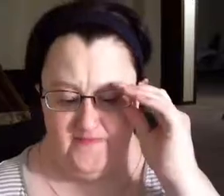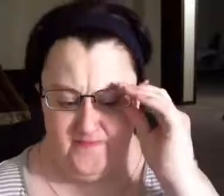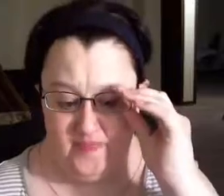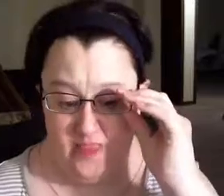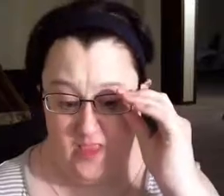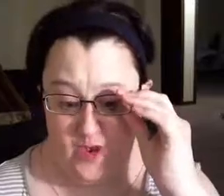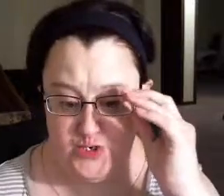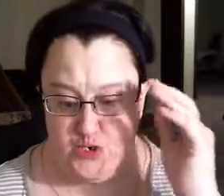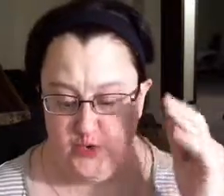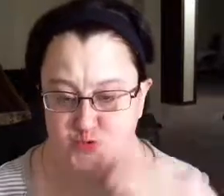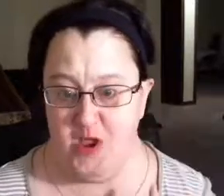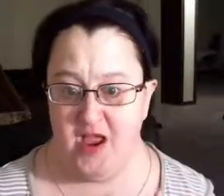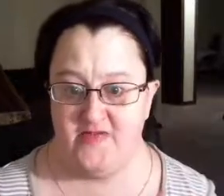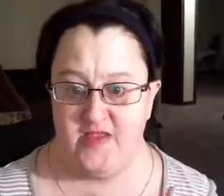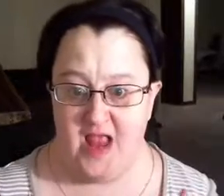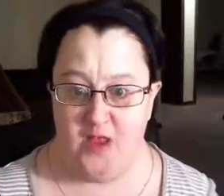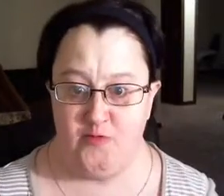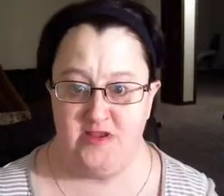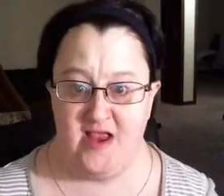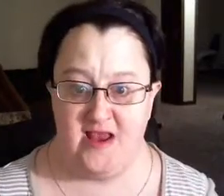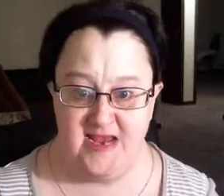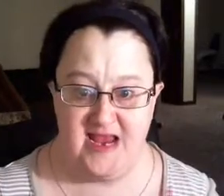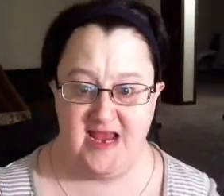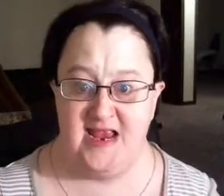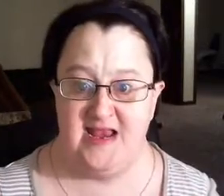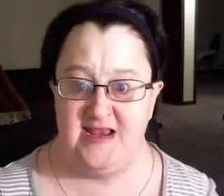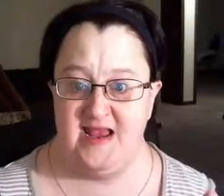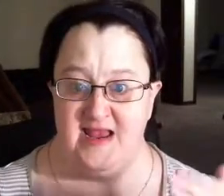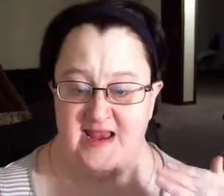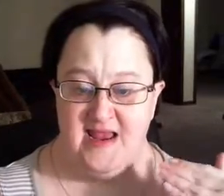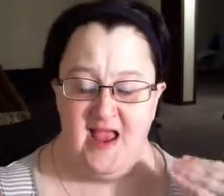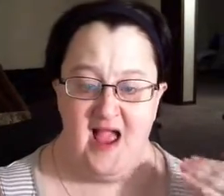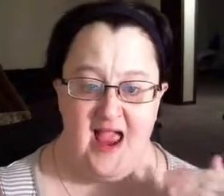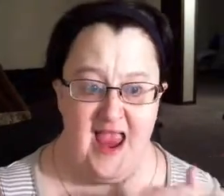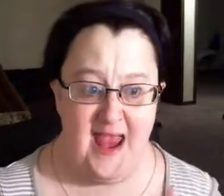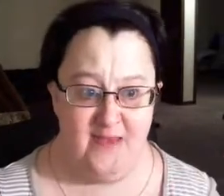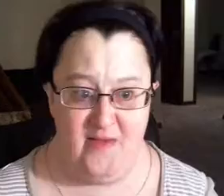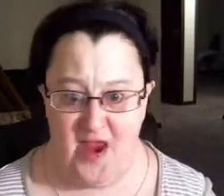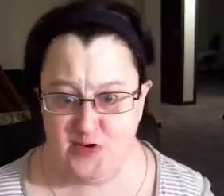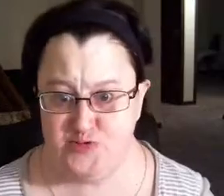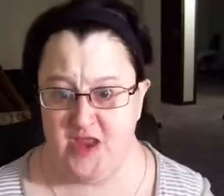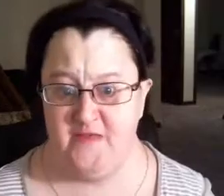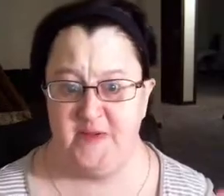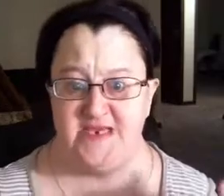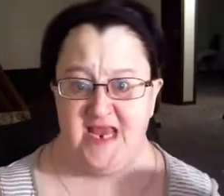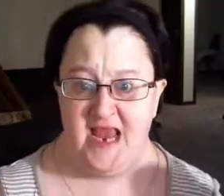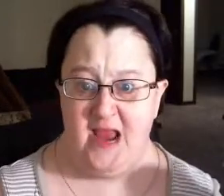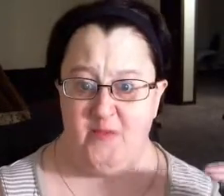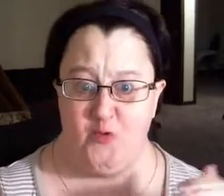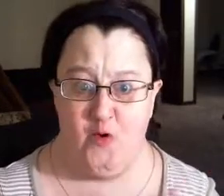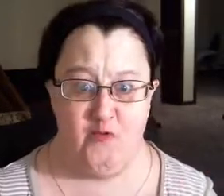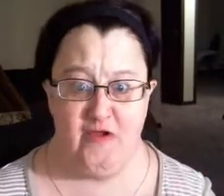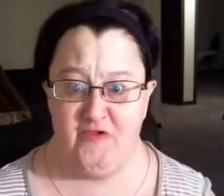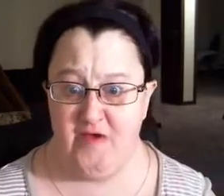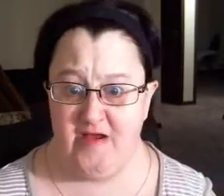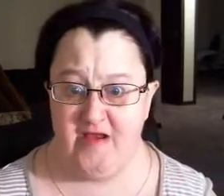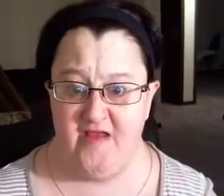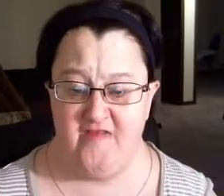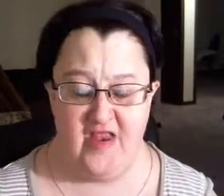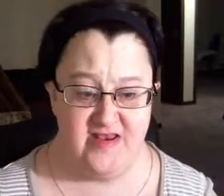to track the calories i take in and i added my exercise for the day how much water i drank that